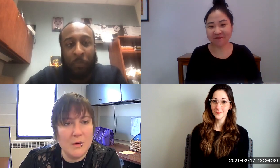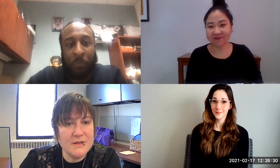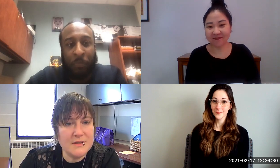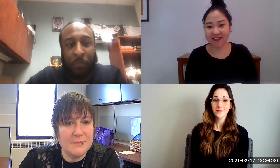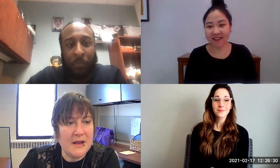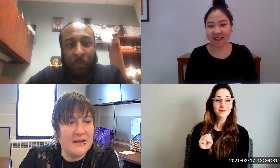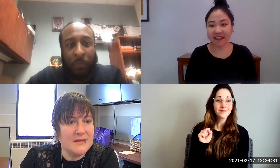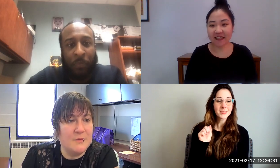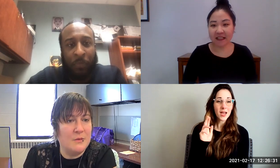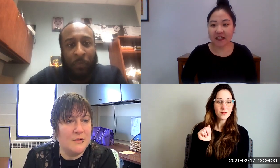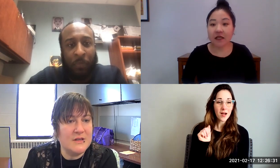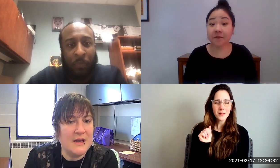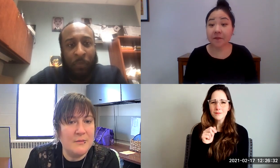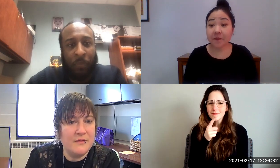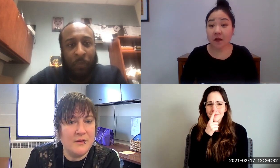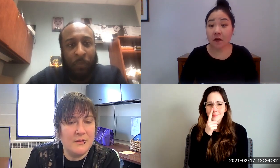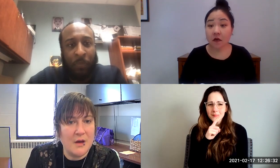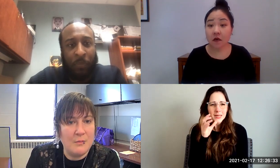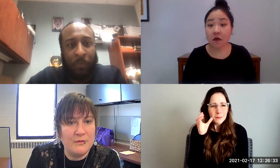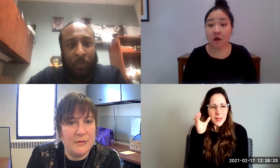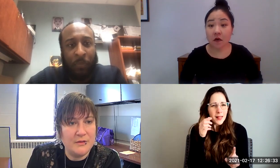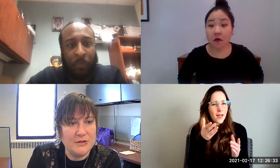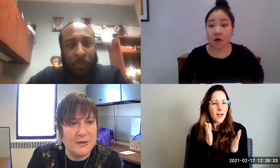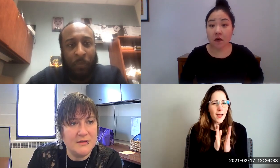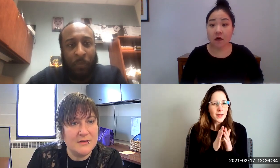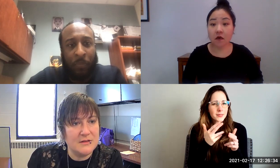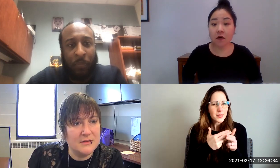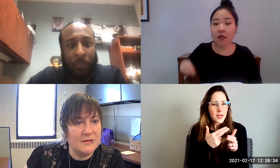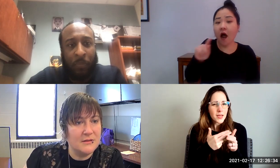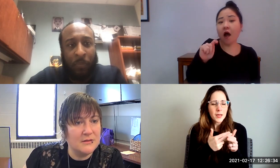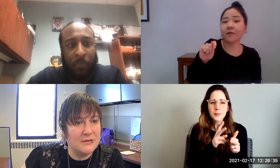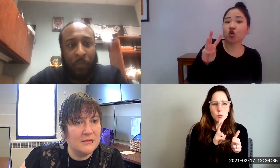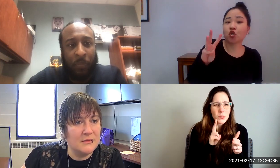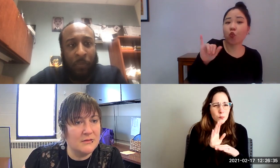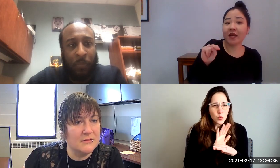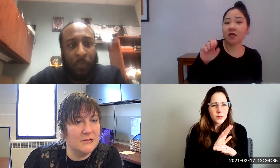What was, may I ask, Camille, what was the name of the movie about the twins?